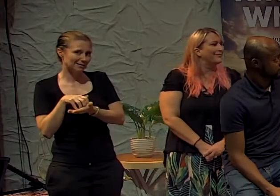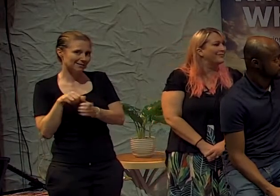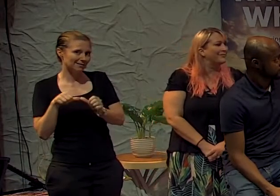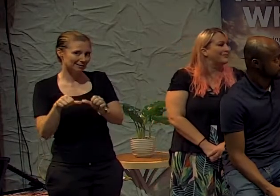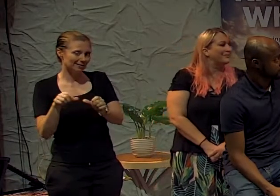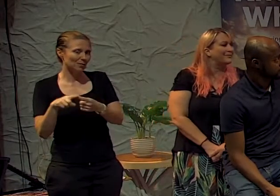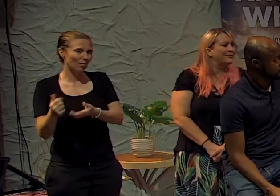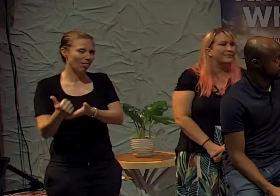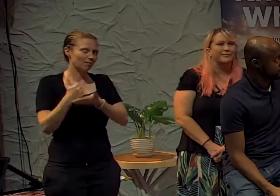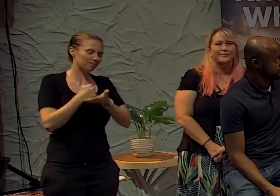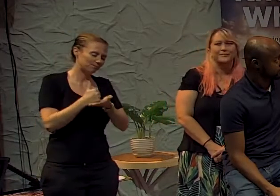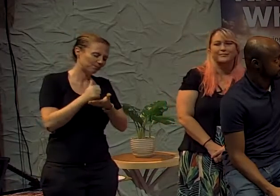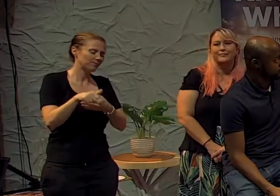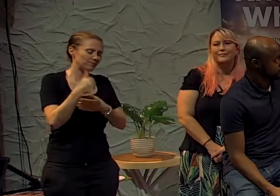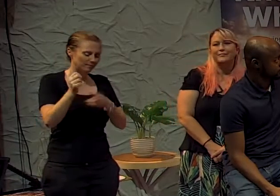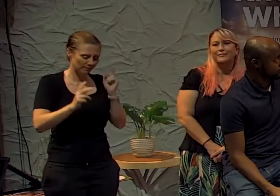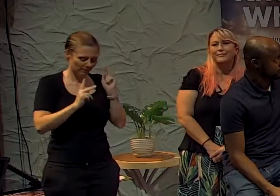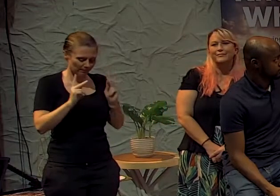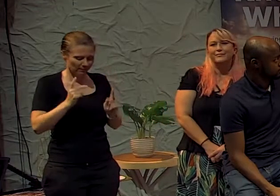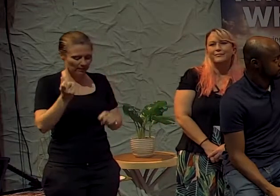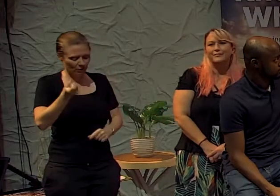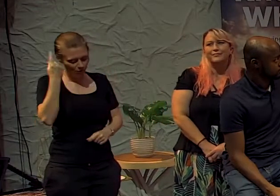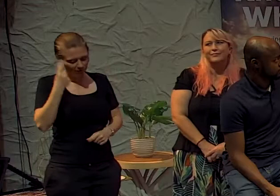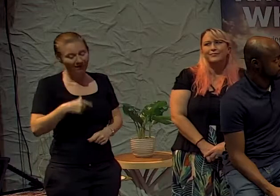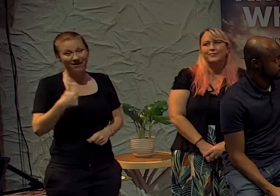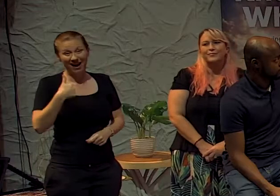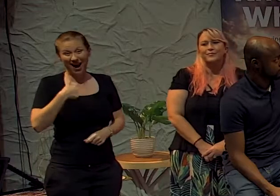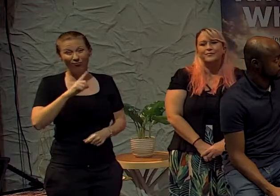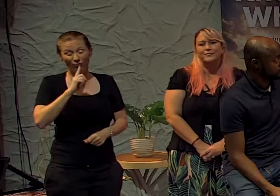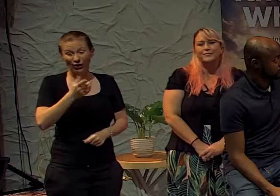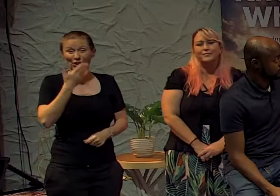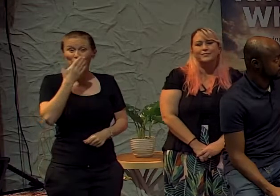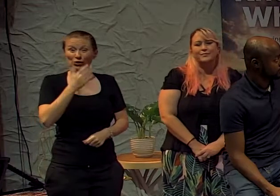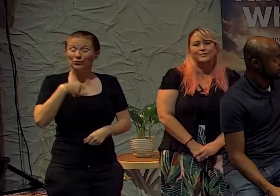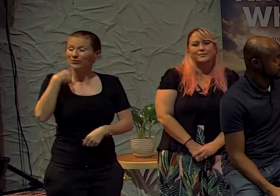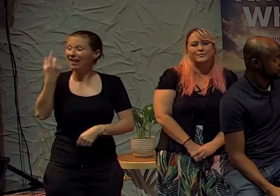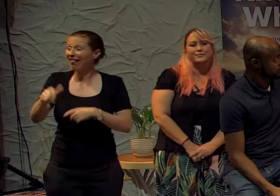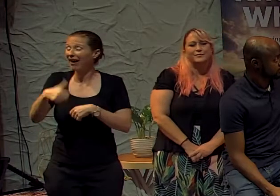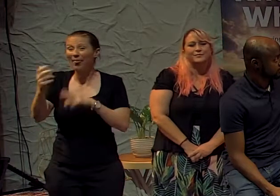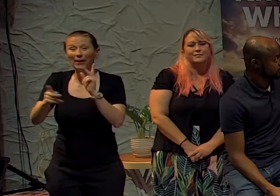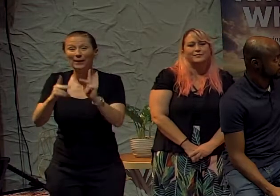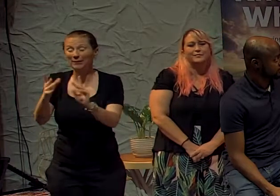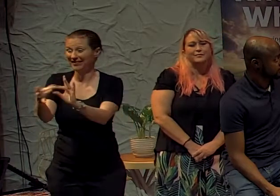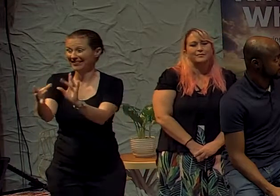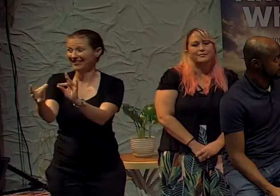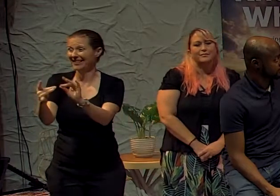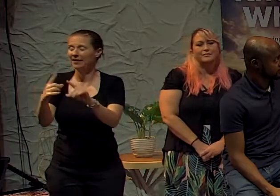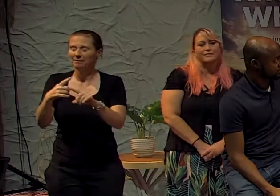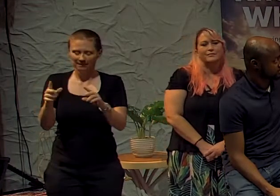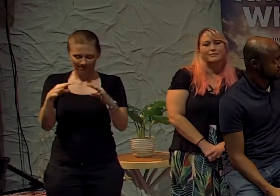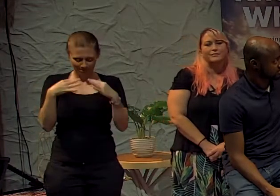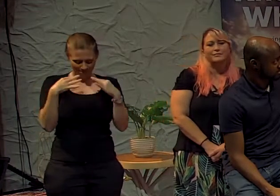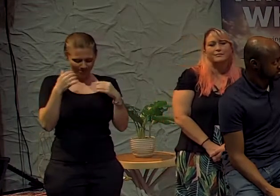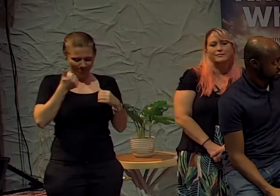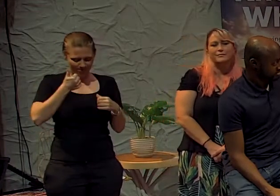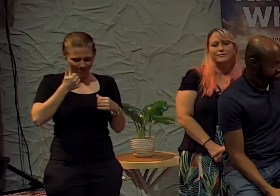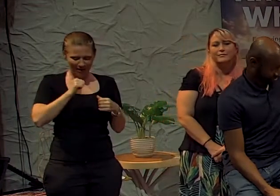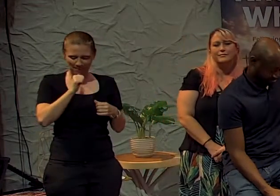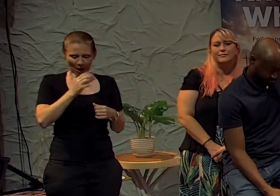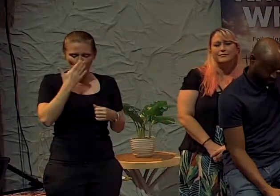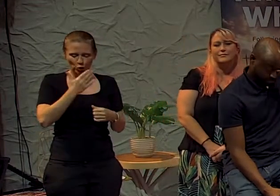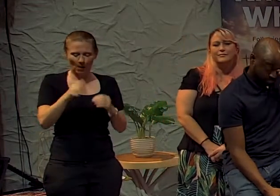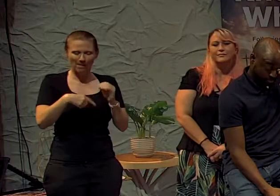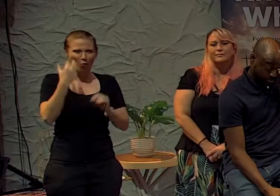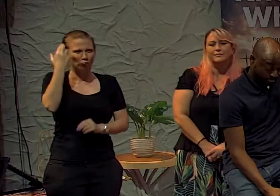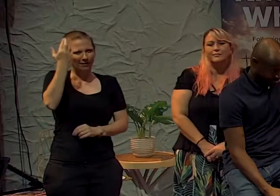really help other people understand. I'm really good at telling other people about that, but I'm not always good about realizing it